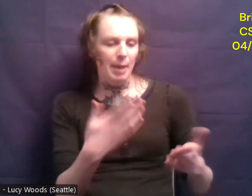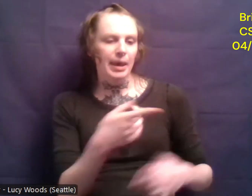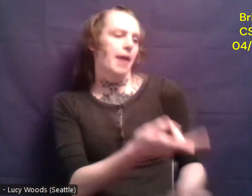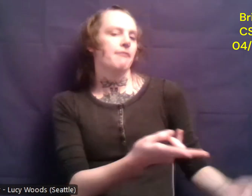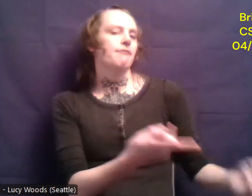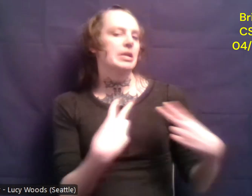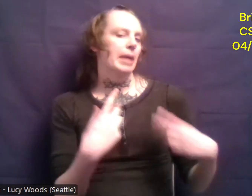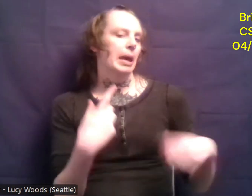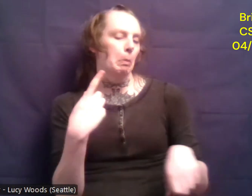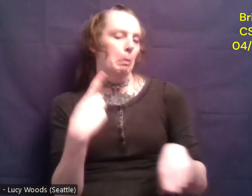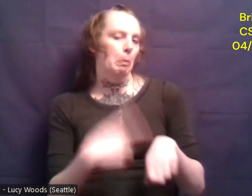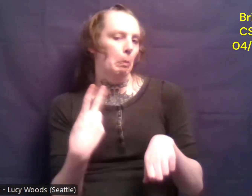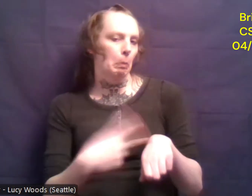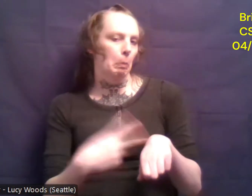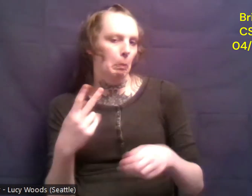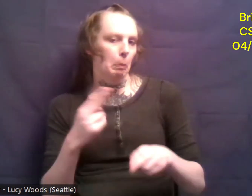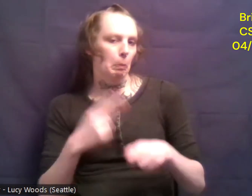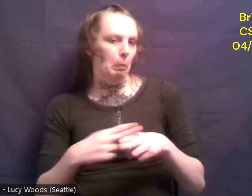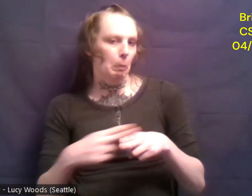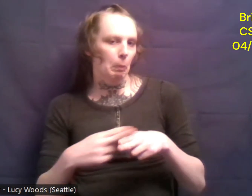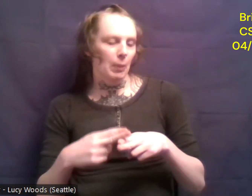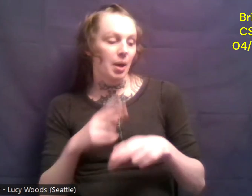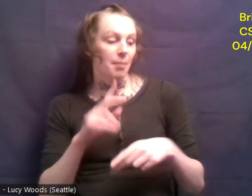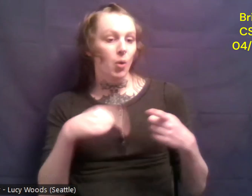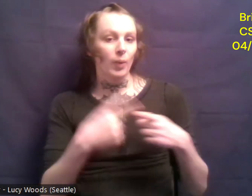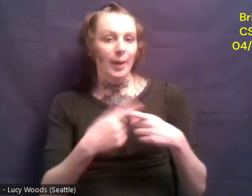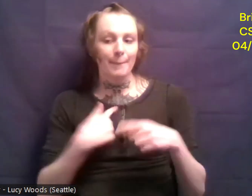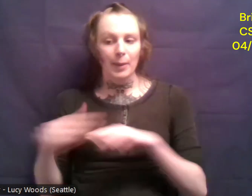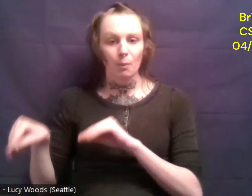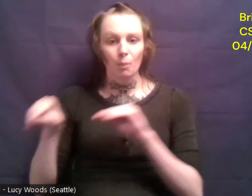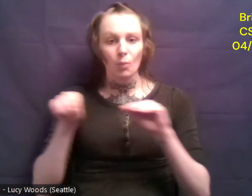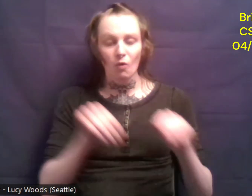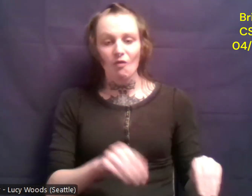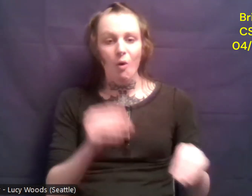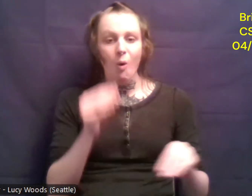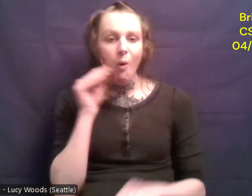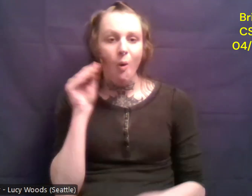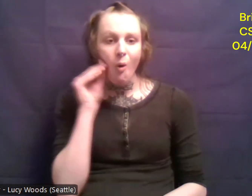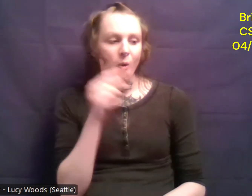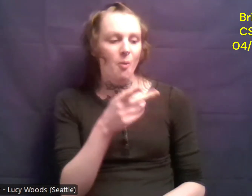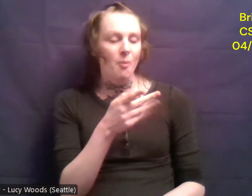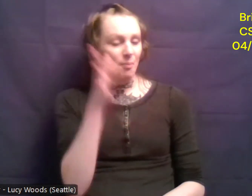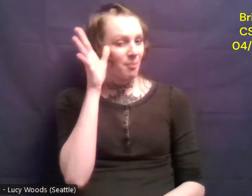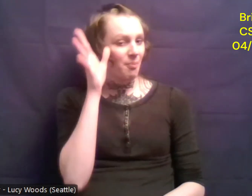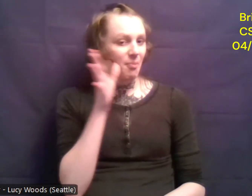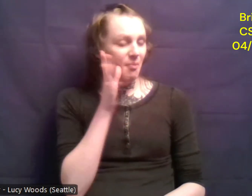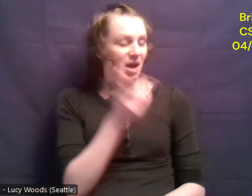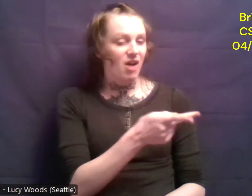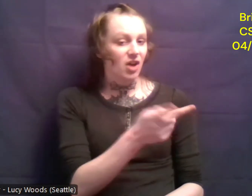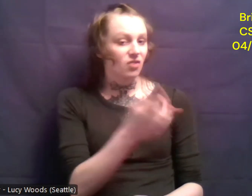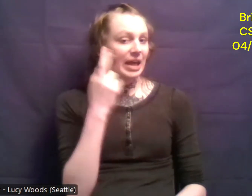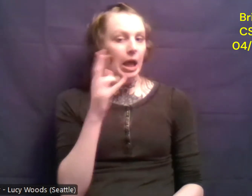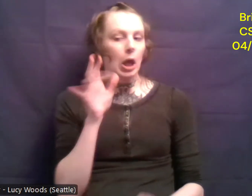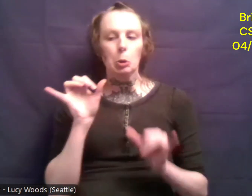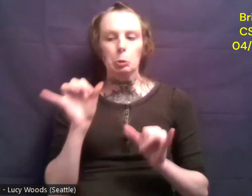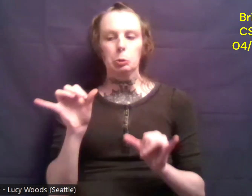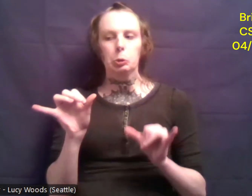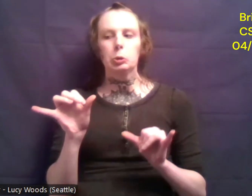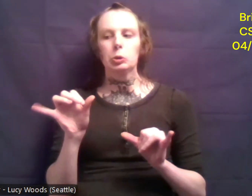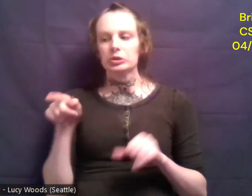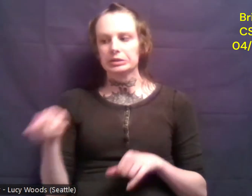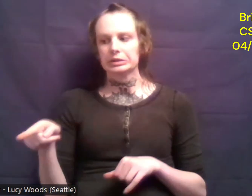that like I was in fact a basket case. Um, so I went to my first meeting, I think within like 48 hours